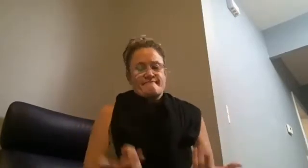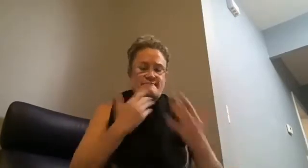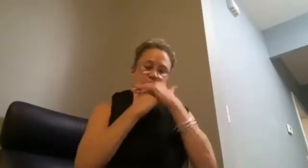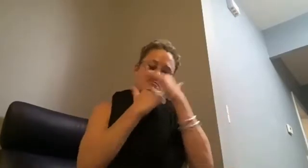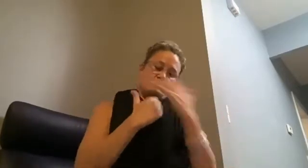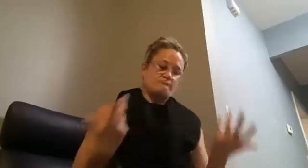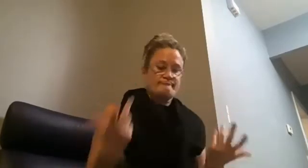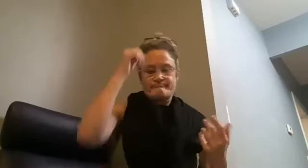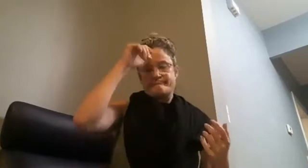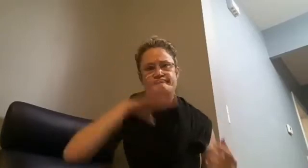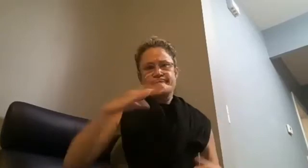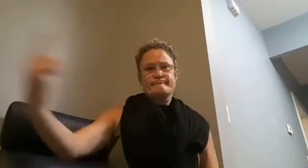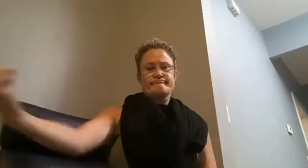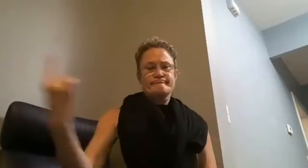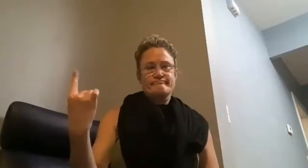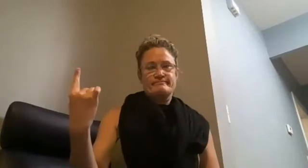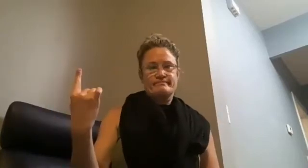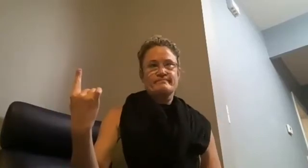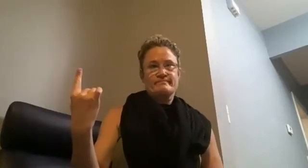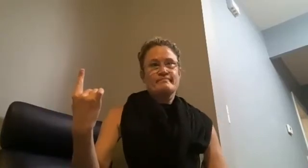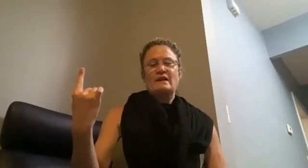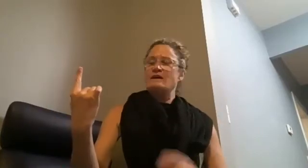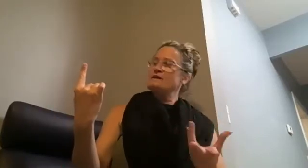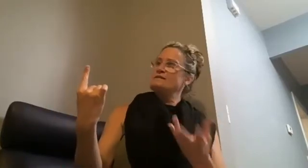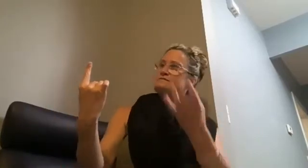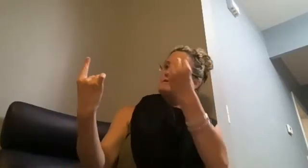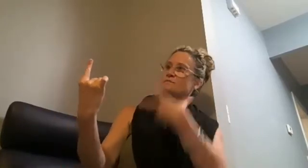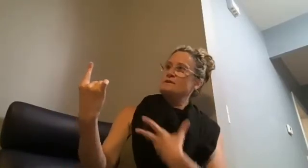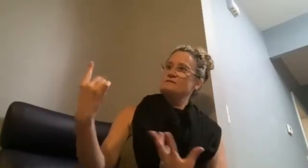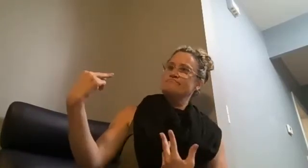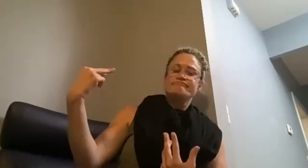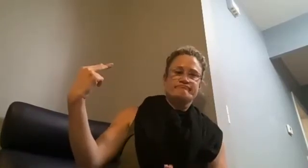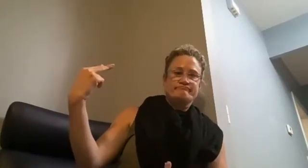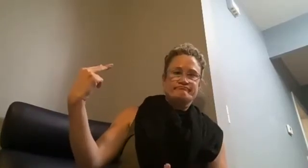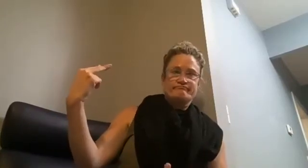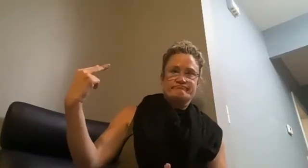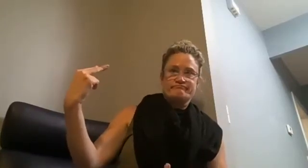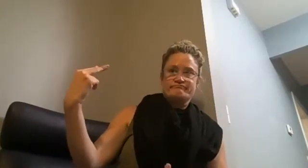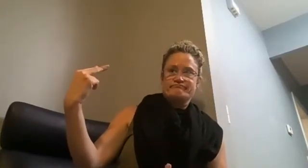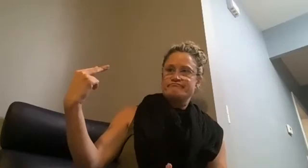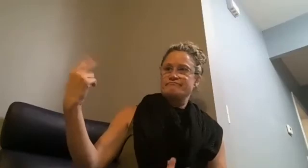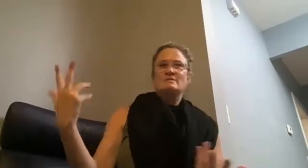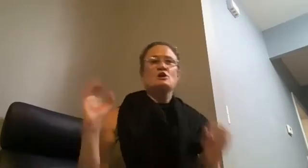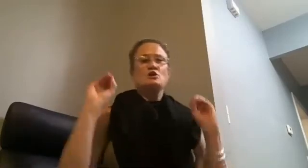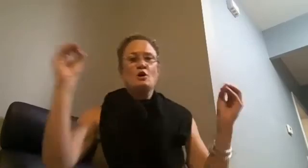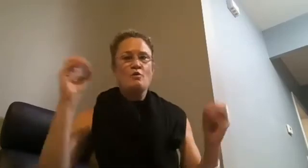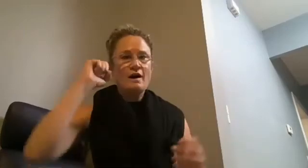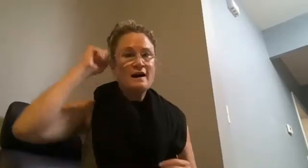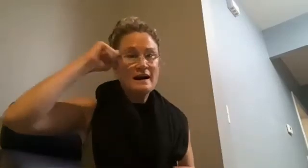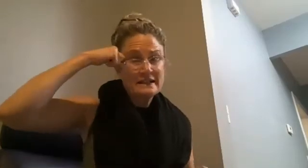guy came in and said this thing that like blew my mind. He looked at me and he's like, "No onions." And right when he said that, I just shifted over